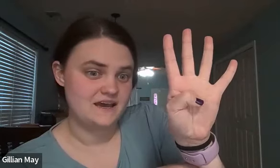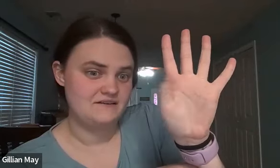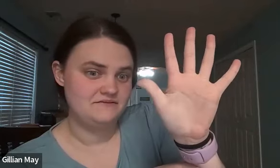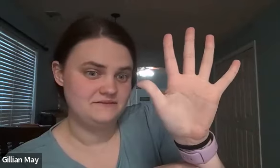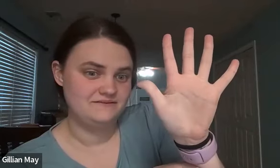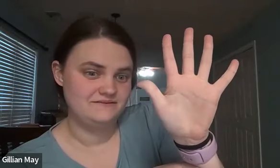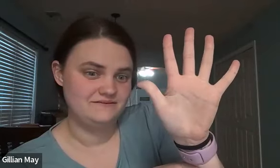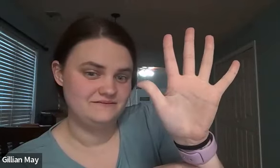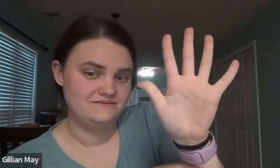5,